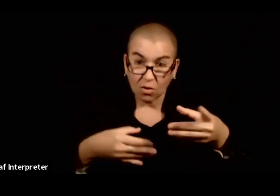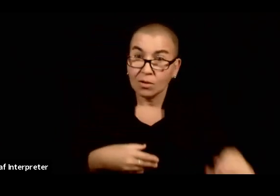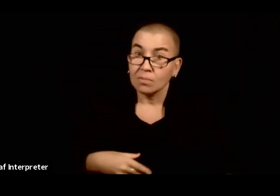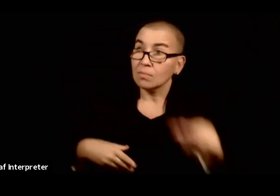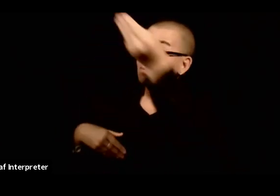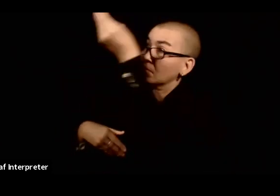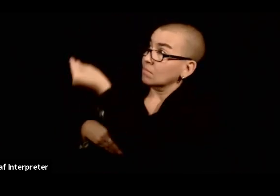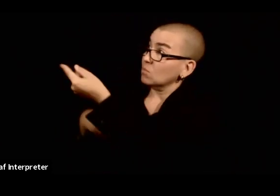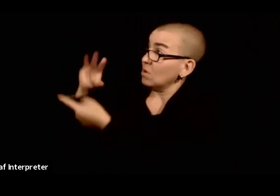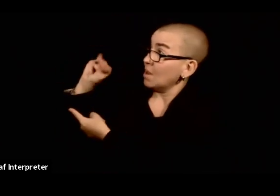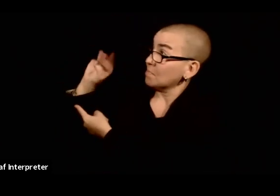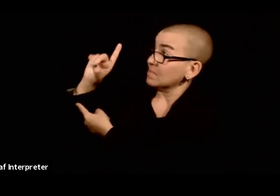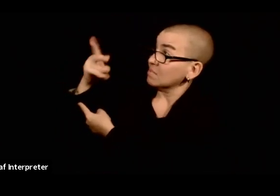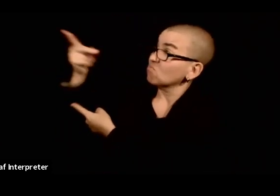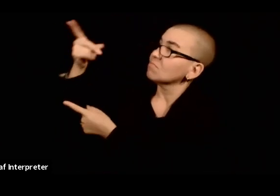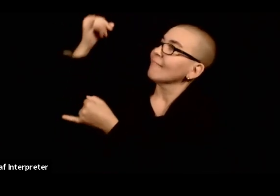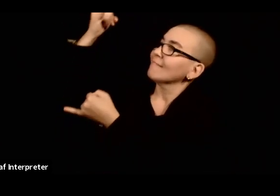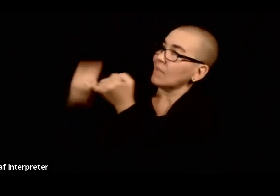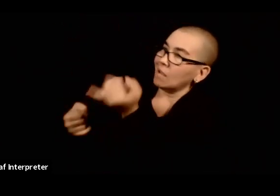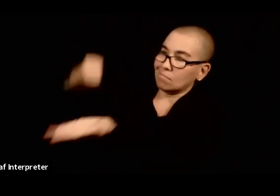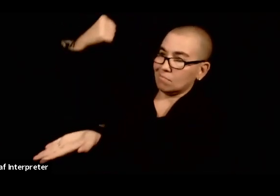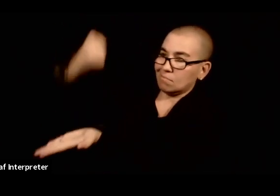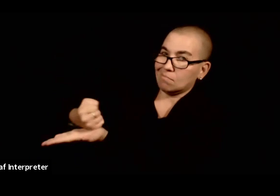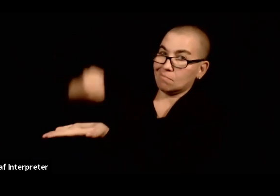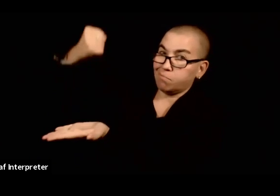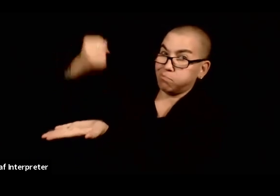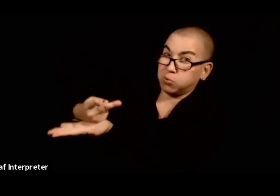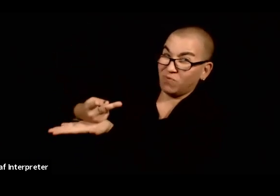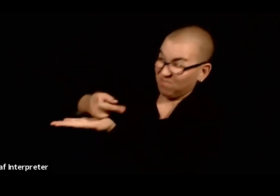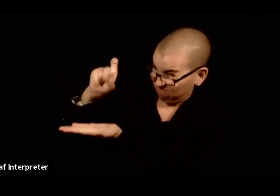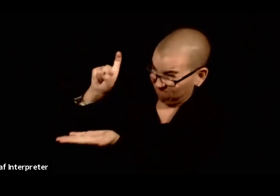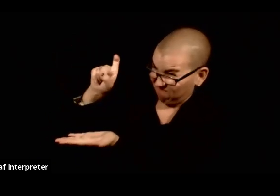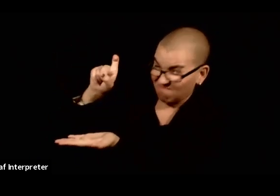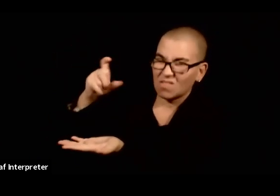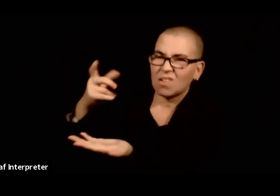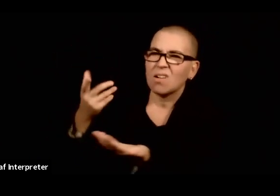outdoor visitation and how many have taken up essential caregiver visitation.